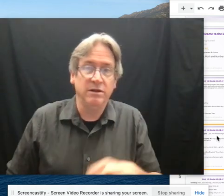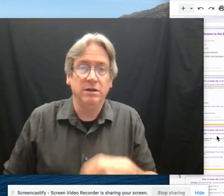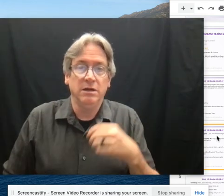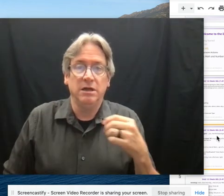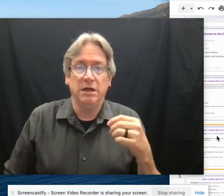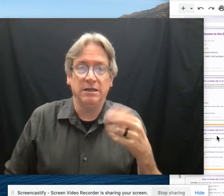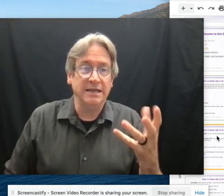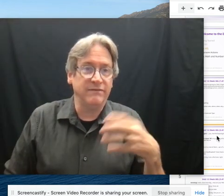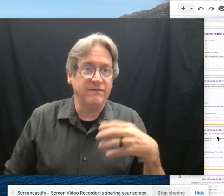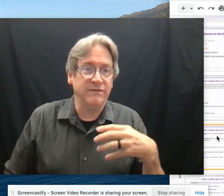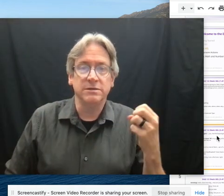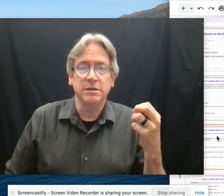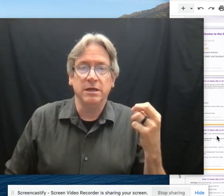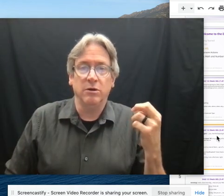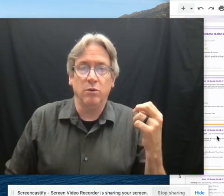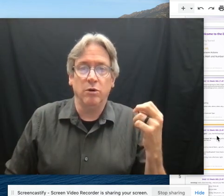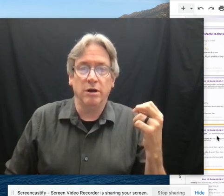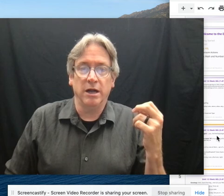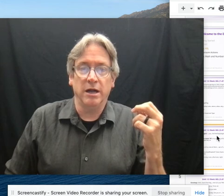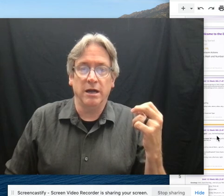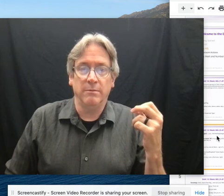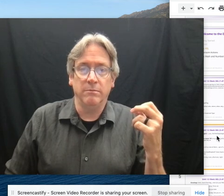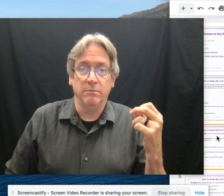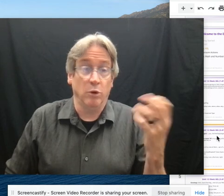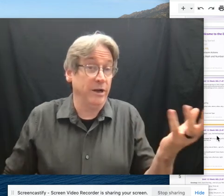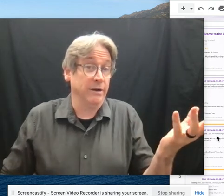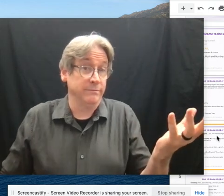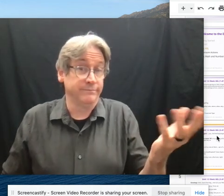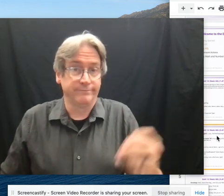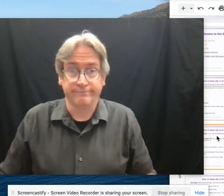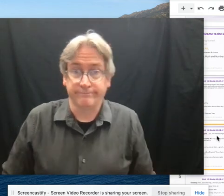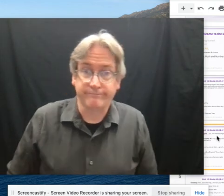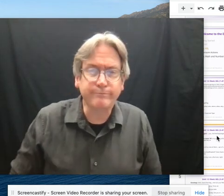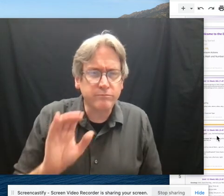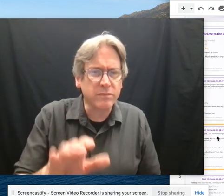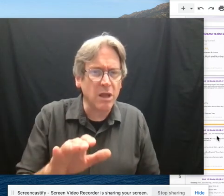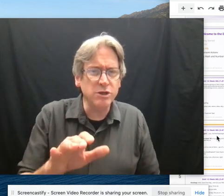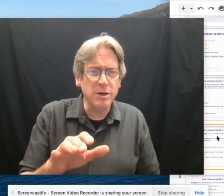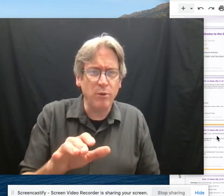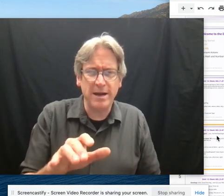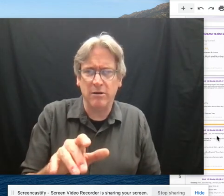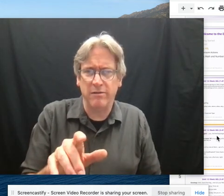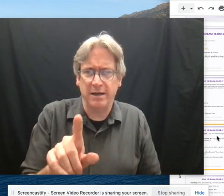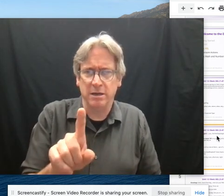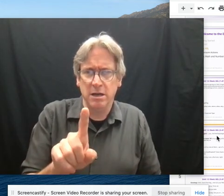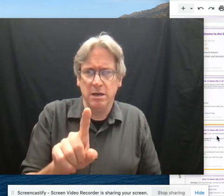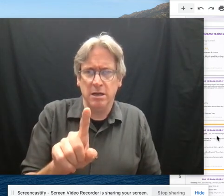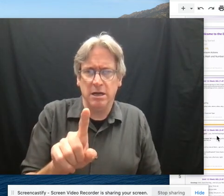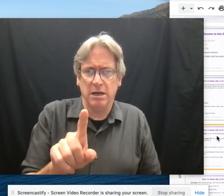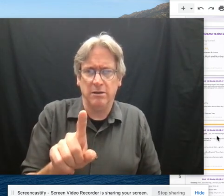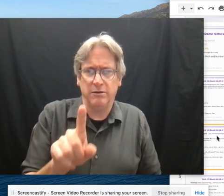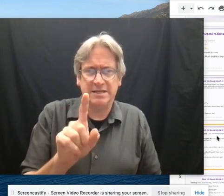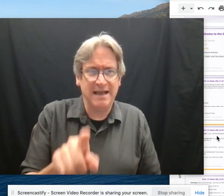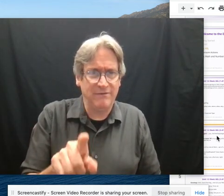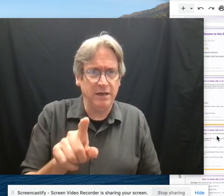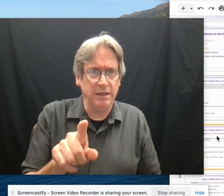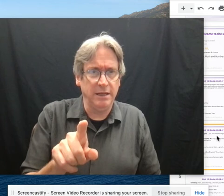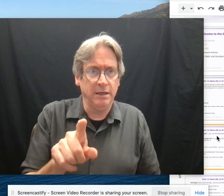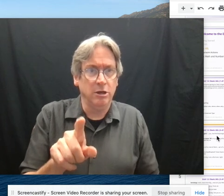deaf, late deafened, or hearing. I do want to point out that